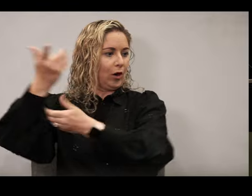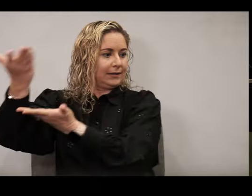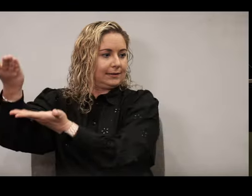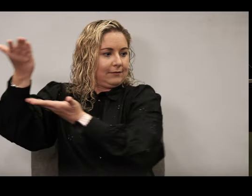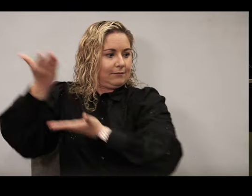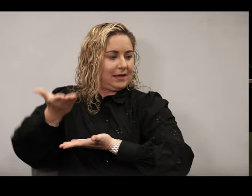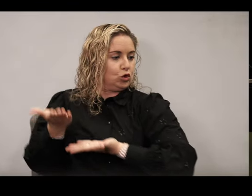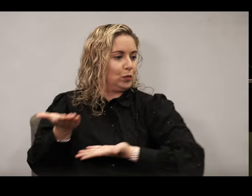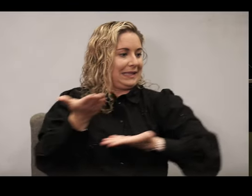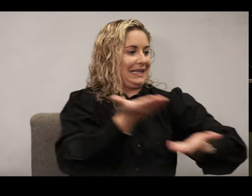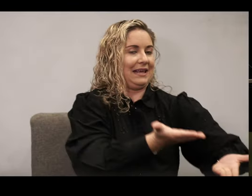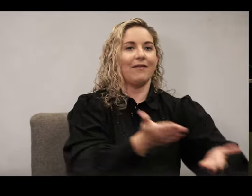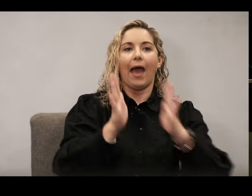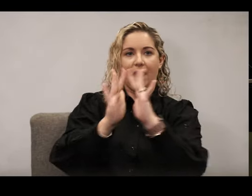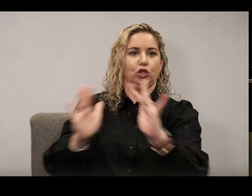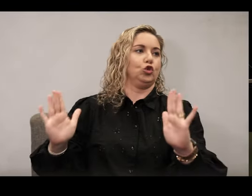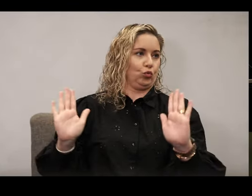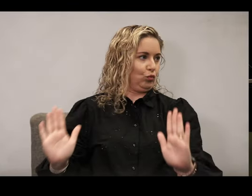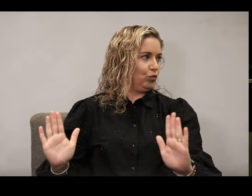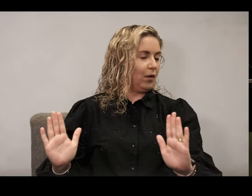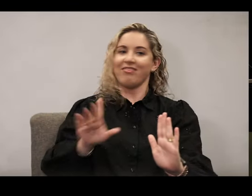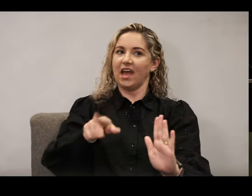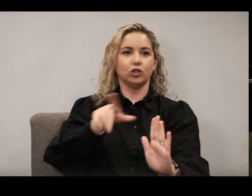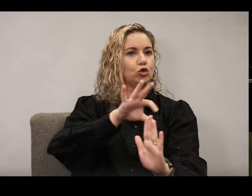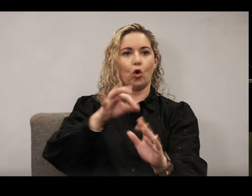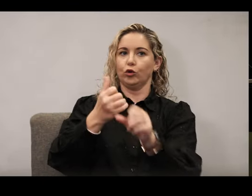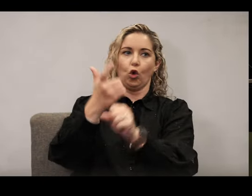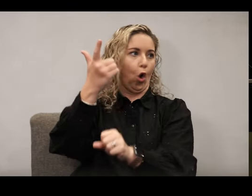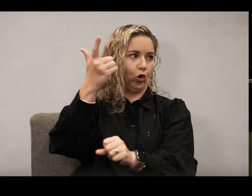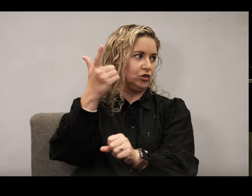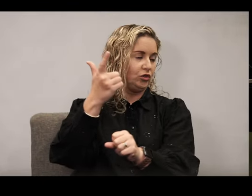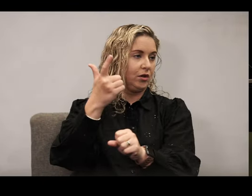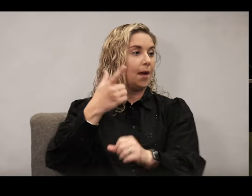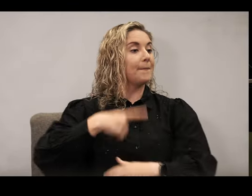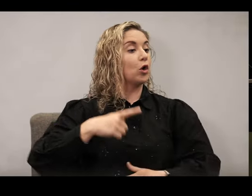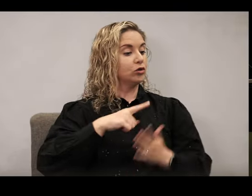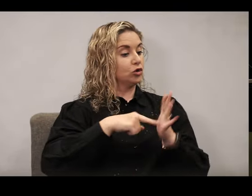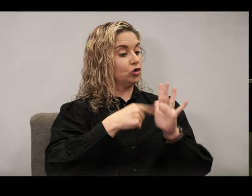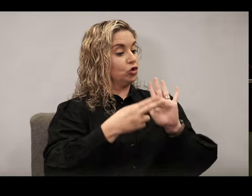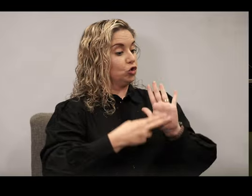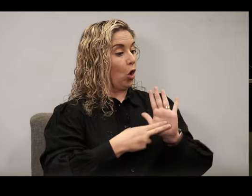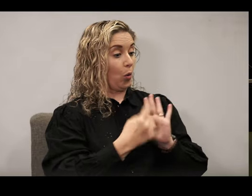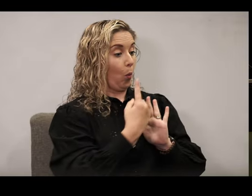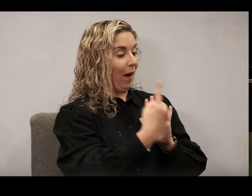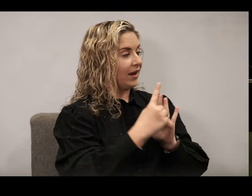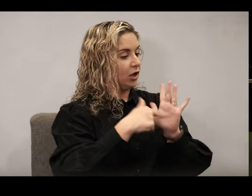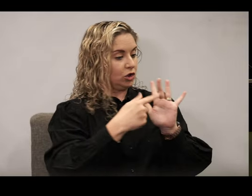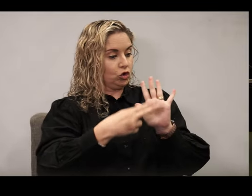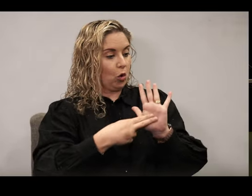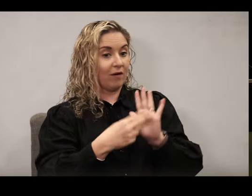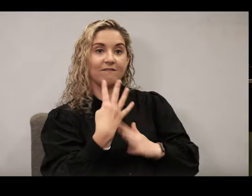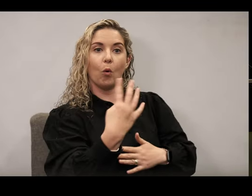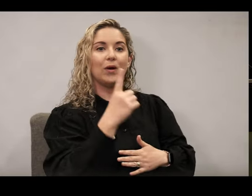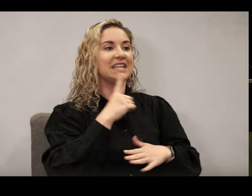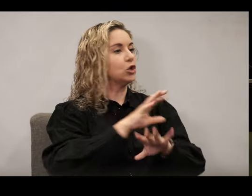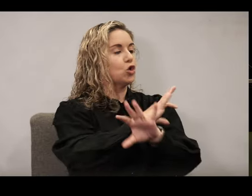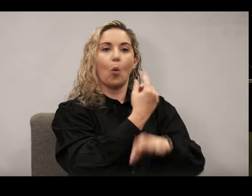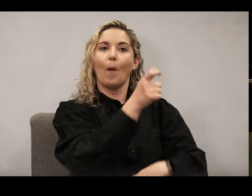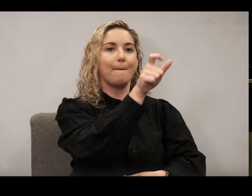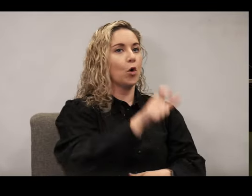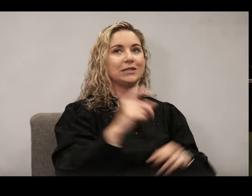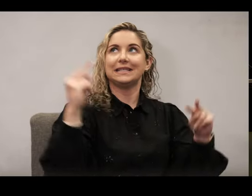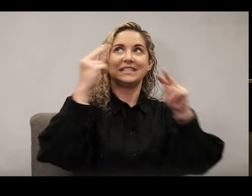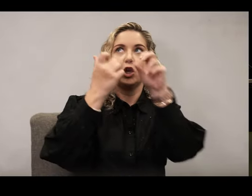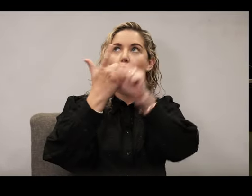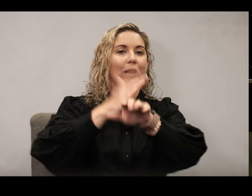And we know that these are not God come in a body because in John 1, John 4, it says, no one has ever seen God. 1 Timothy 6,